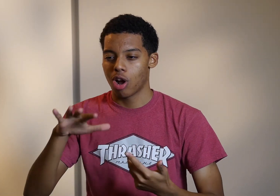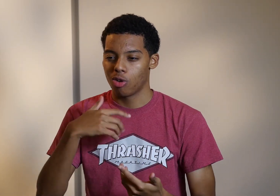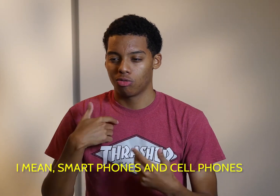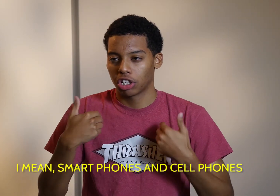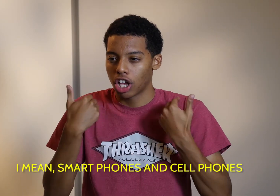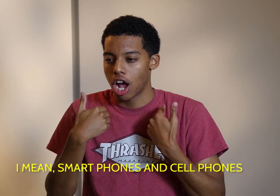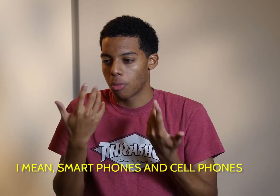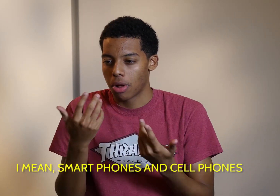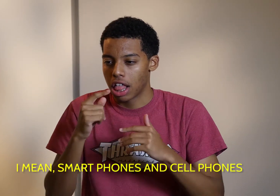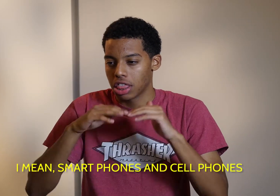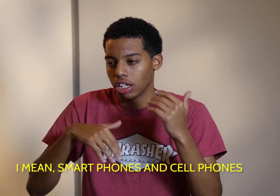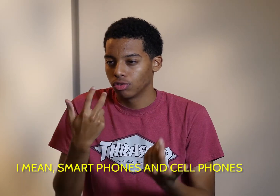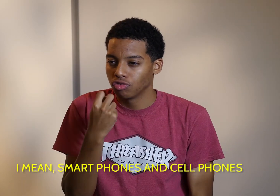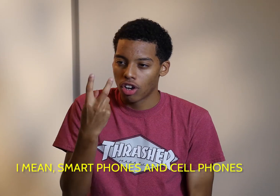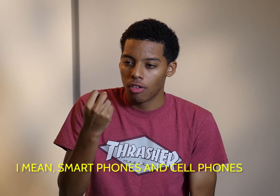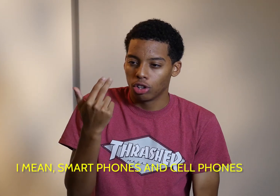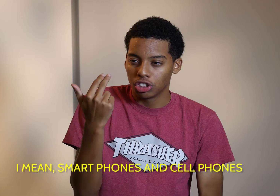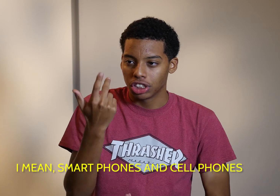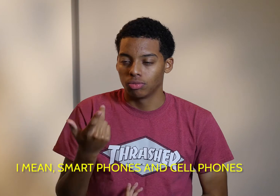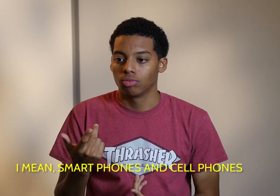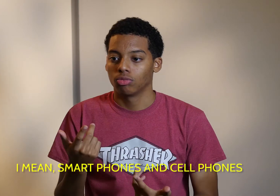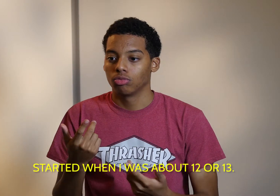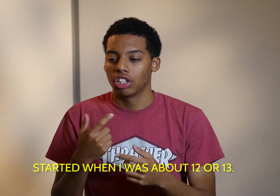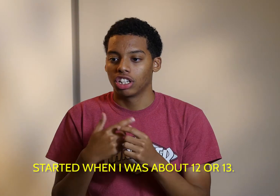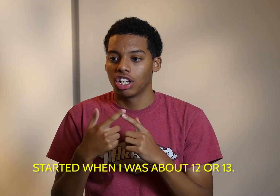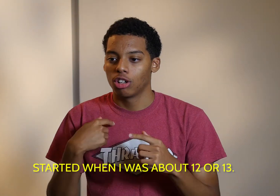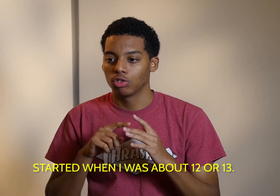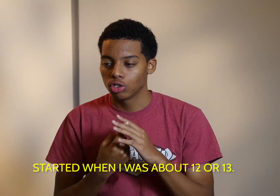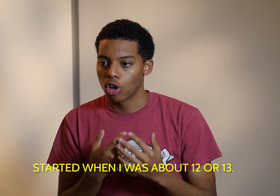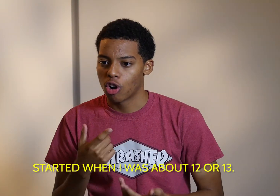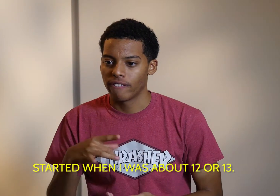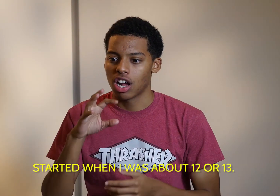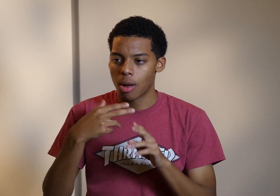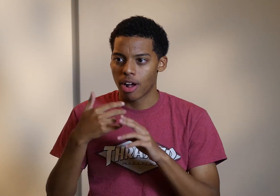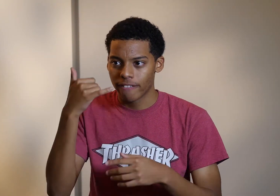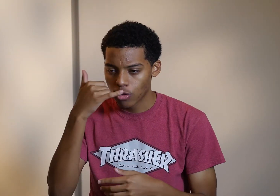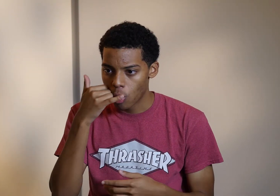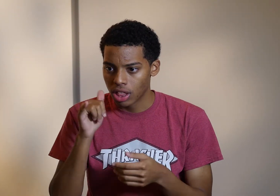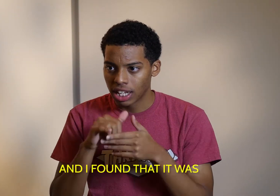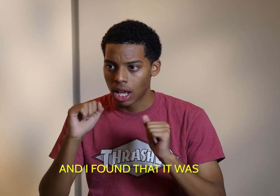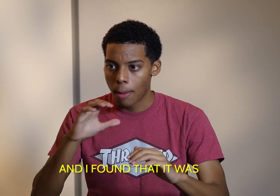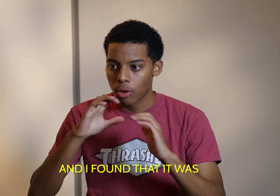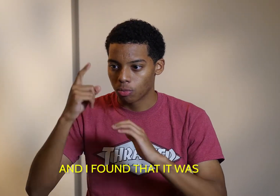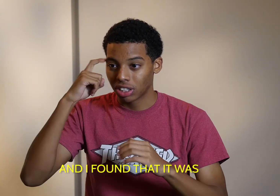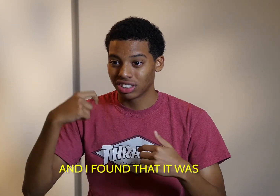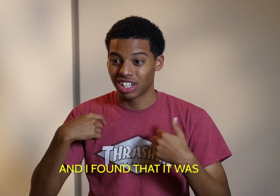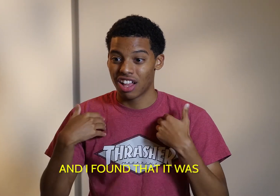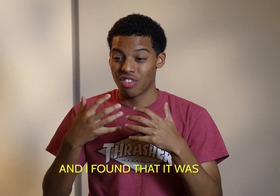I mean, cell phones and smartphones started when I was about 12 or 13. And I found that it was much easier